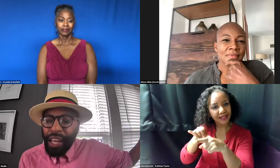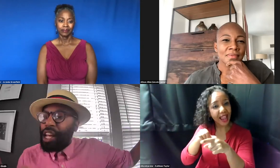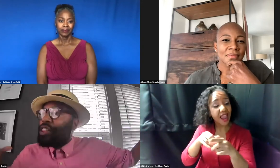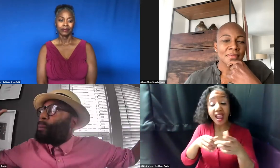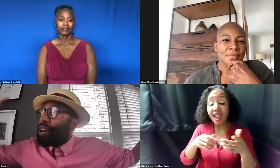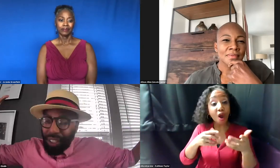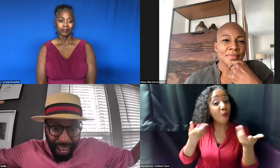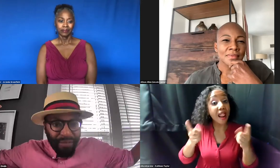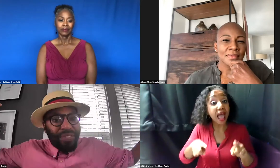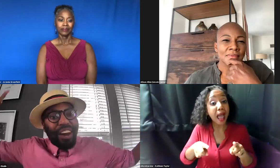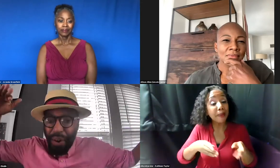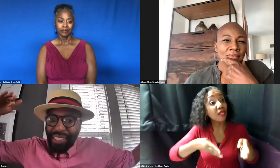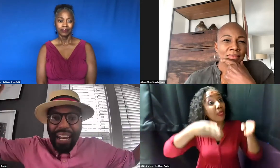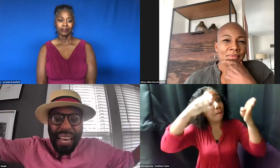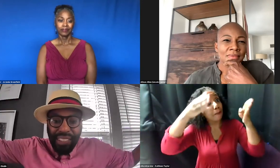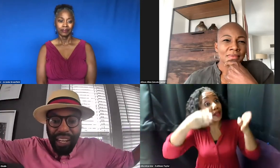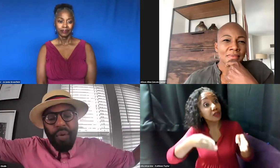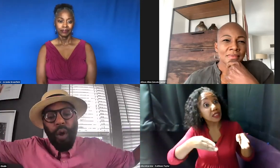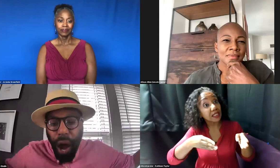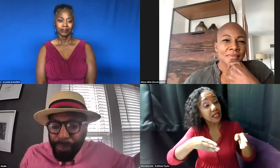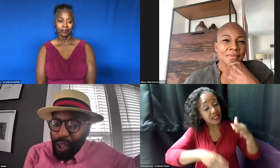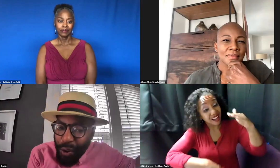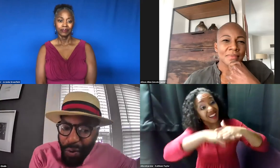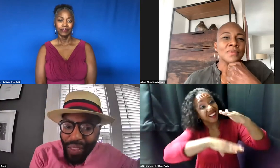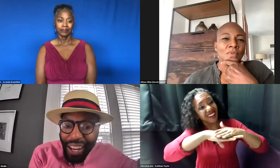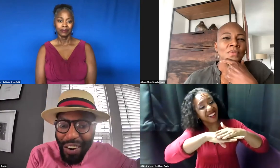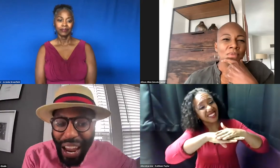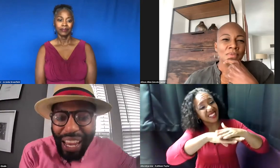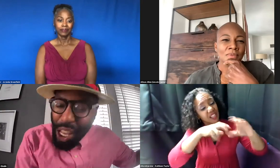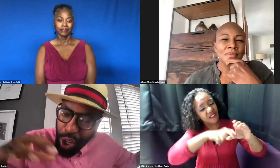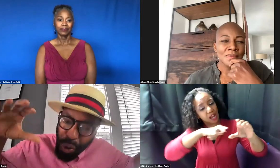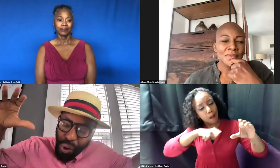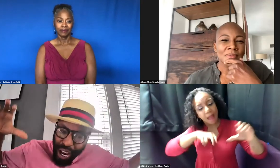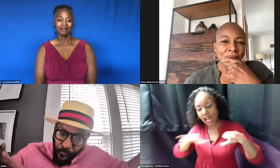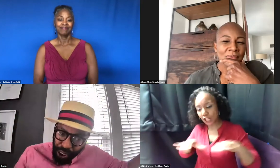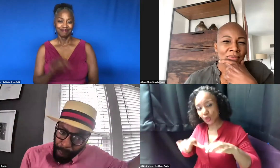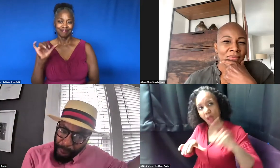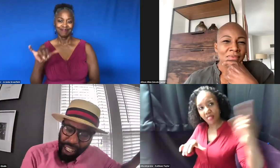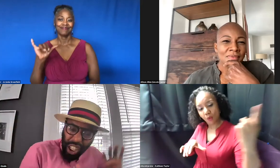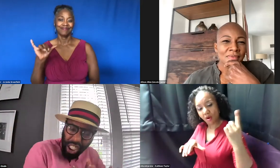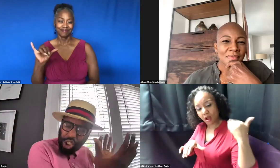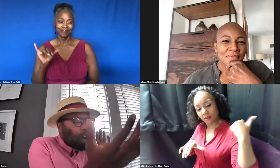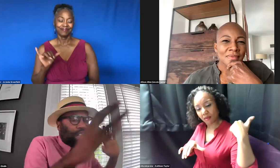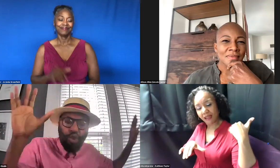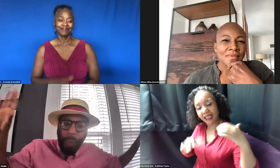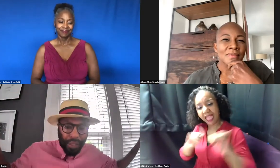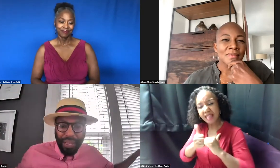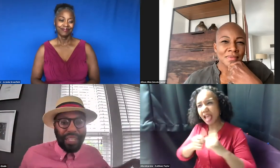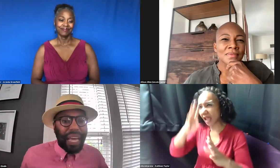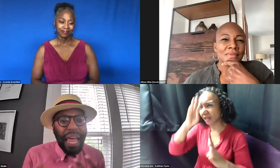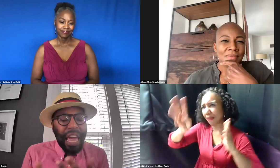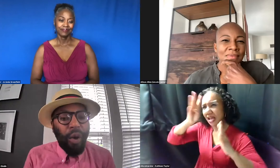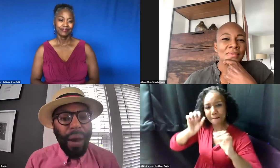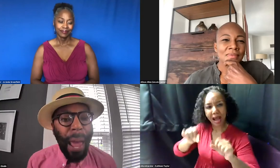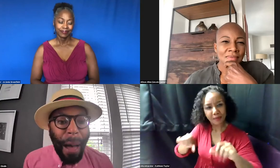inevitably, the building that creates the glass ceiling will come to you, mm-hmm. right? And then you can use the resources of the building to construct a new